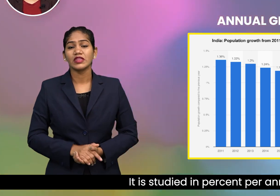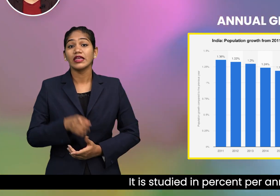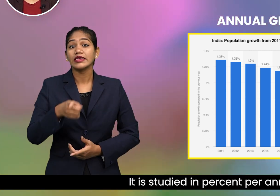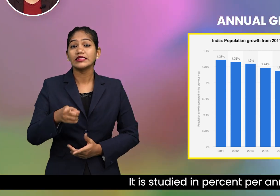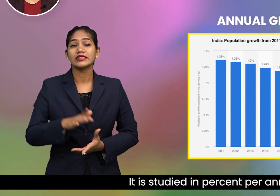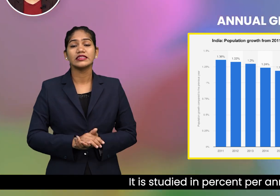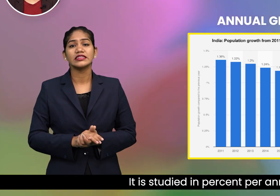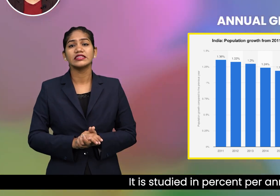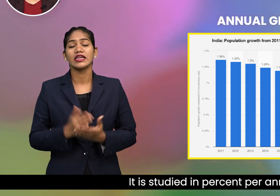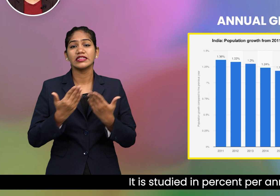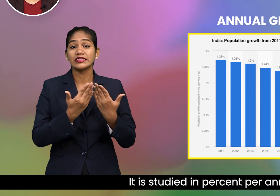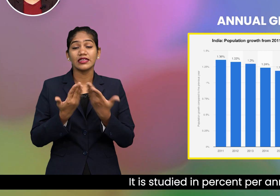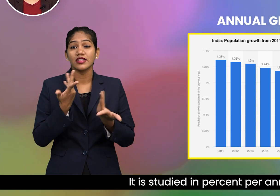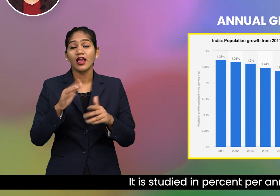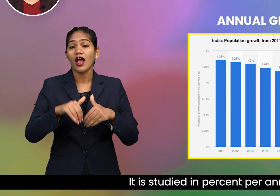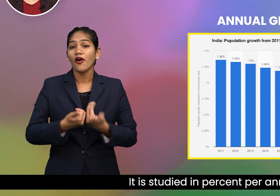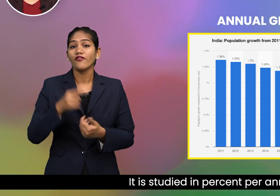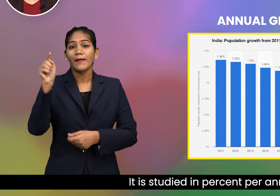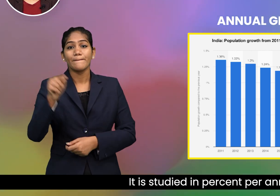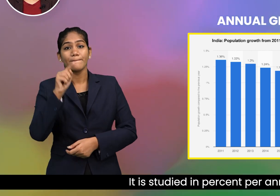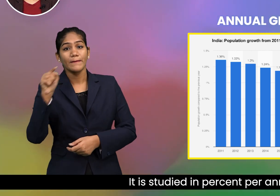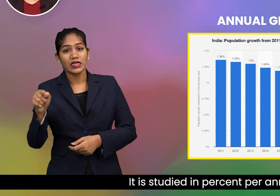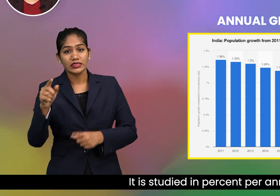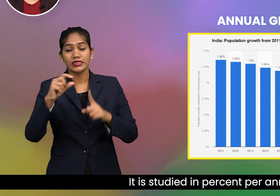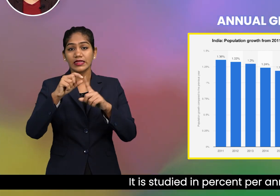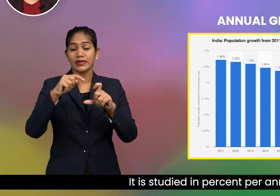It is studied in percent per annum.